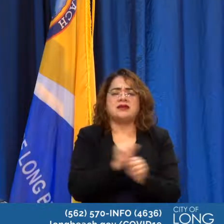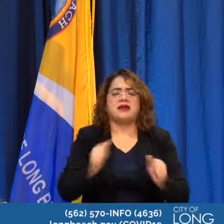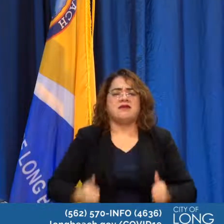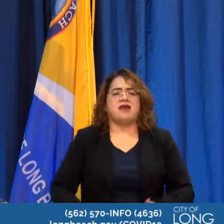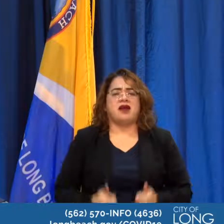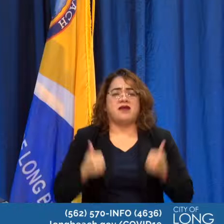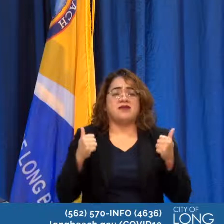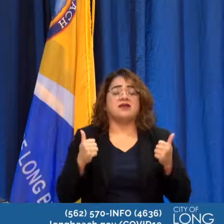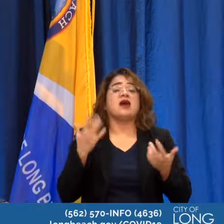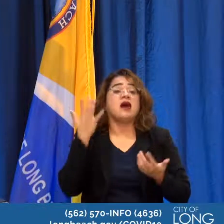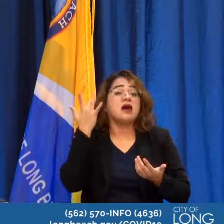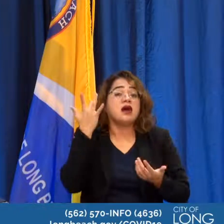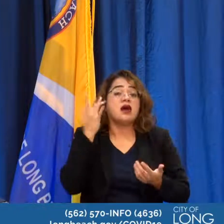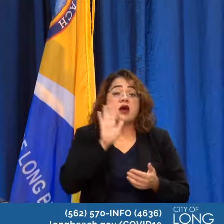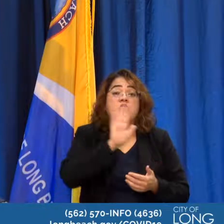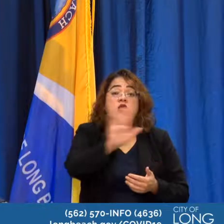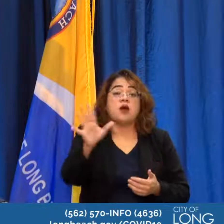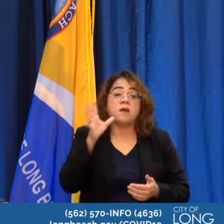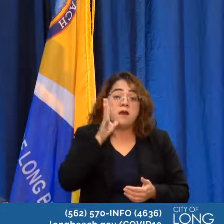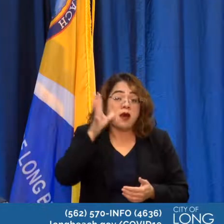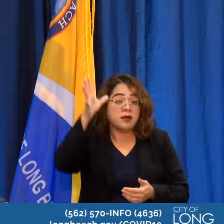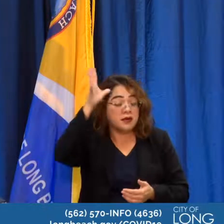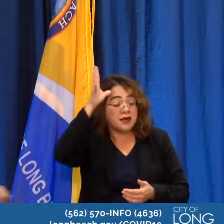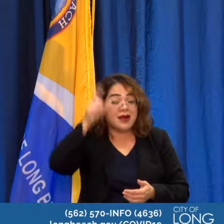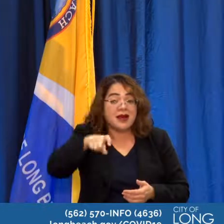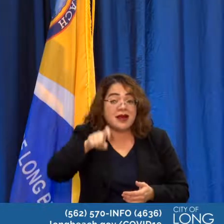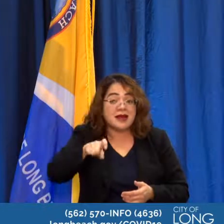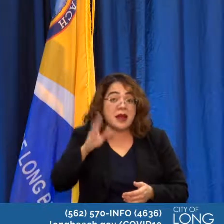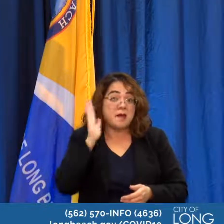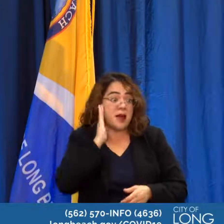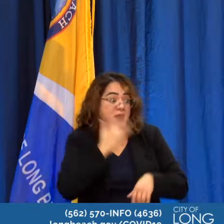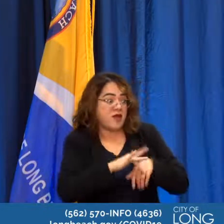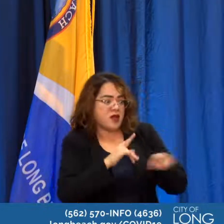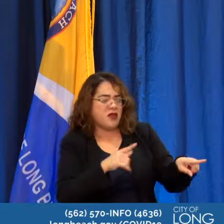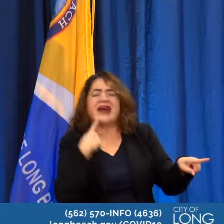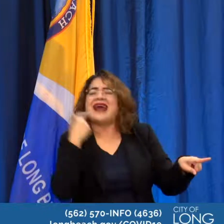or dad need a hospital bed, there's going to be a hospital bed available.